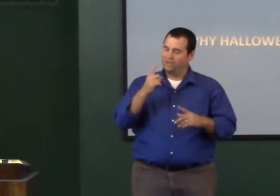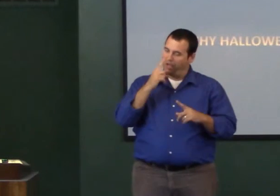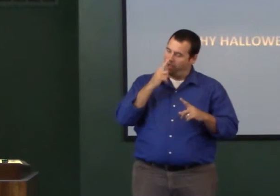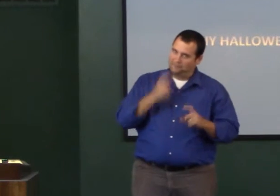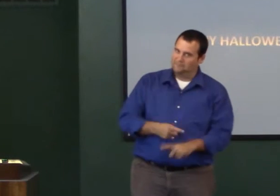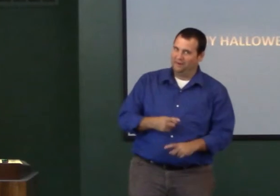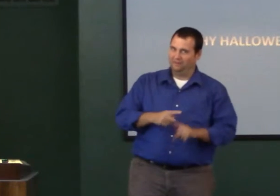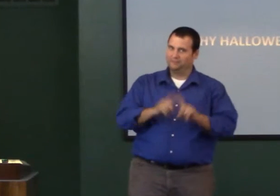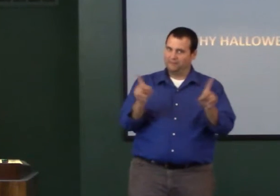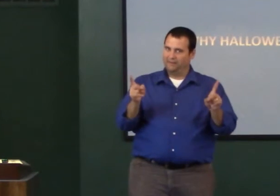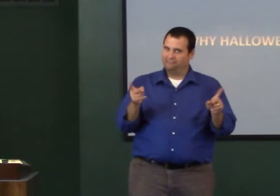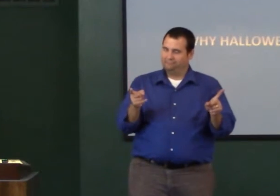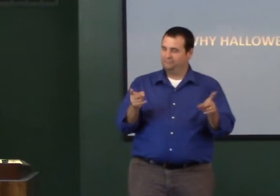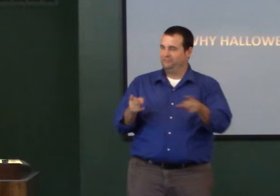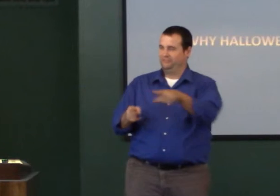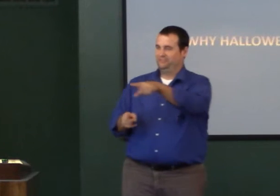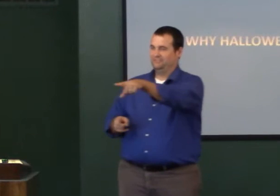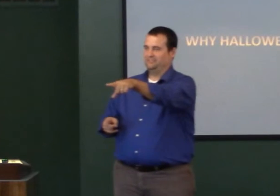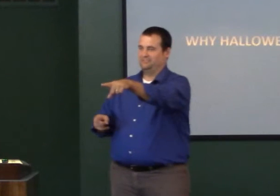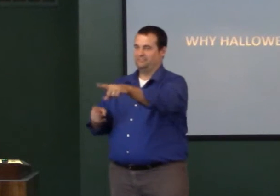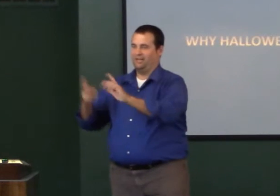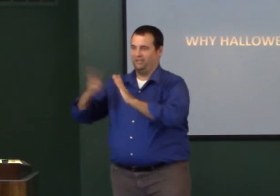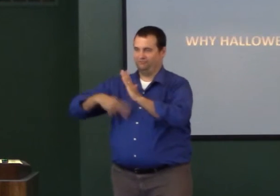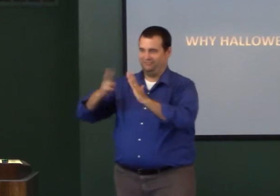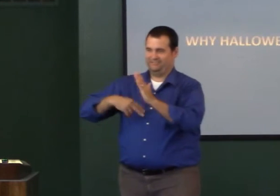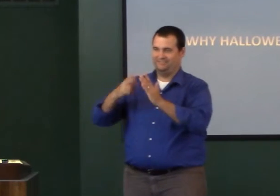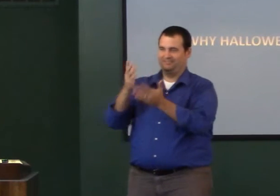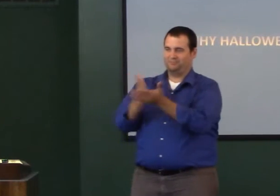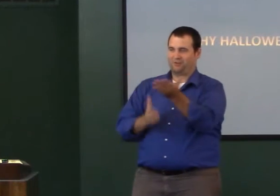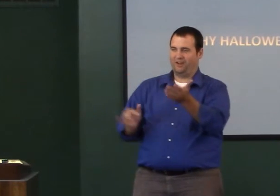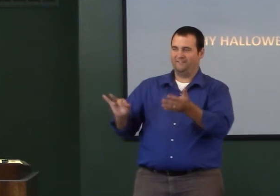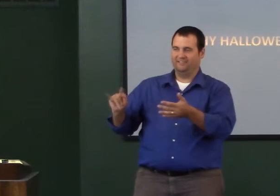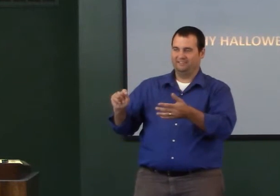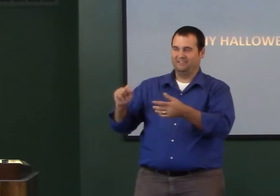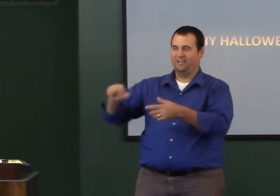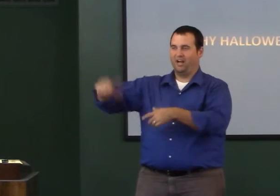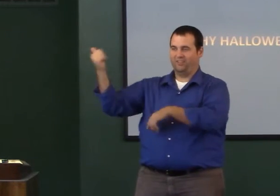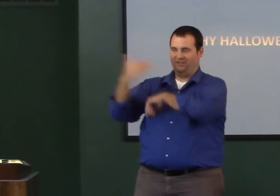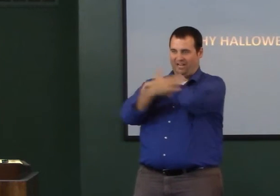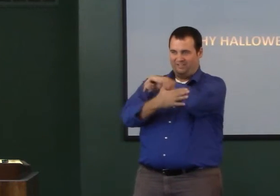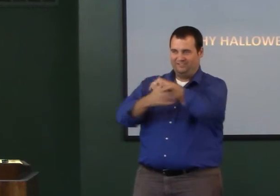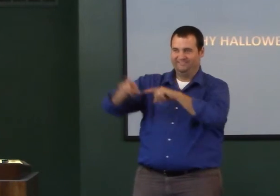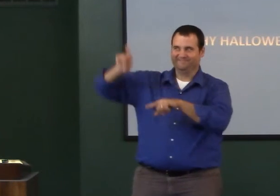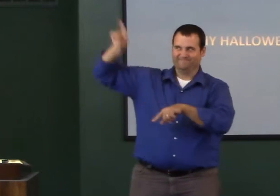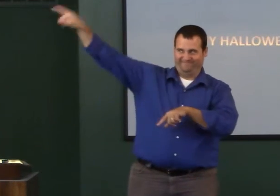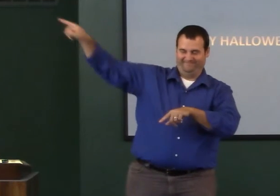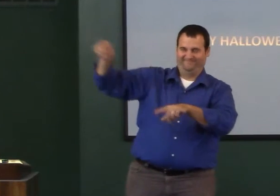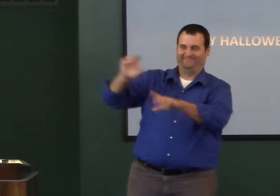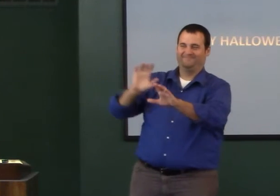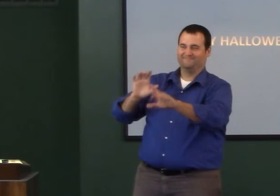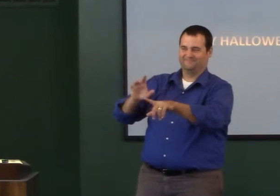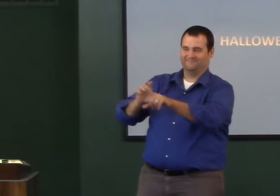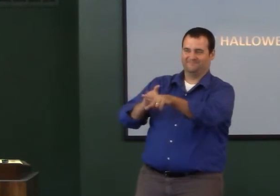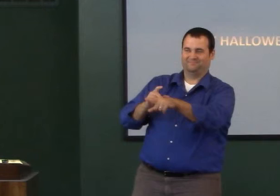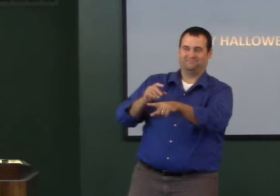Okay, I want to inform you about, Clara was reading some article about another